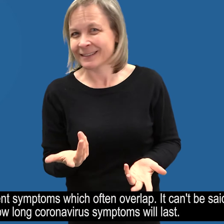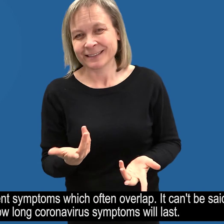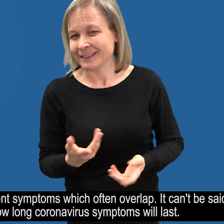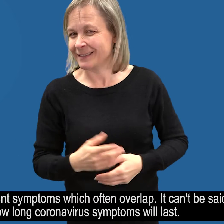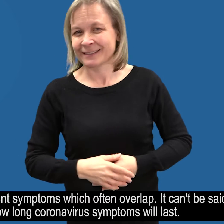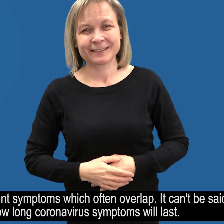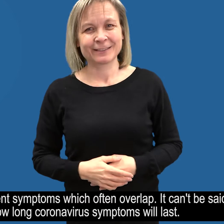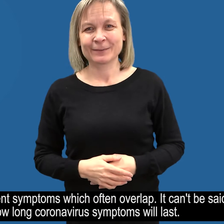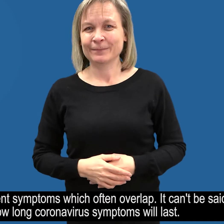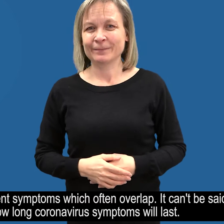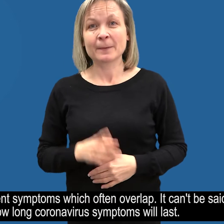last.